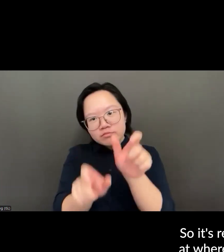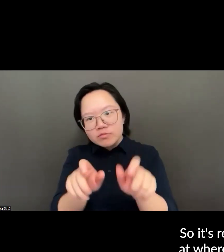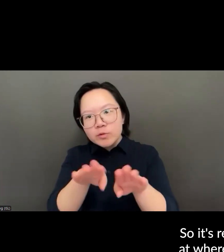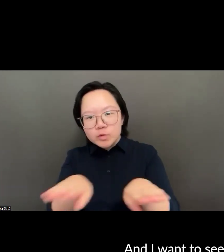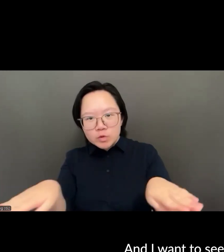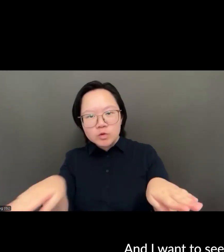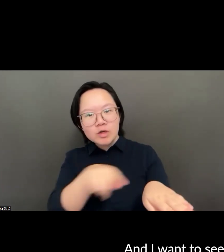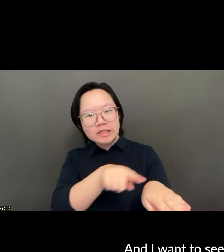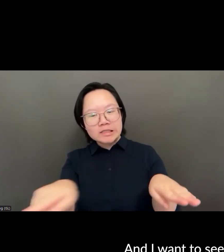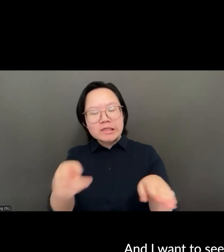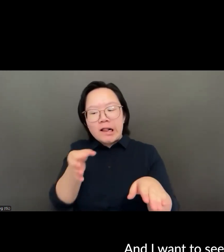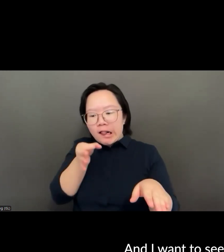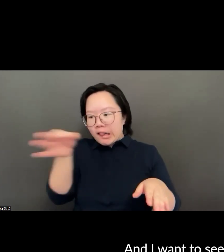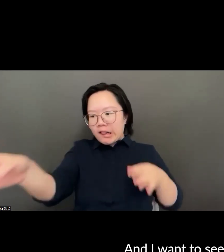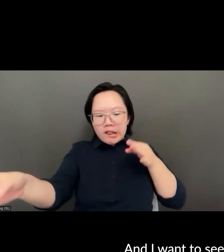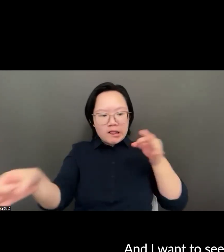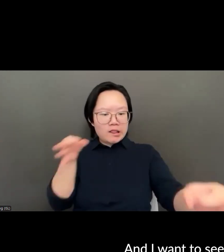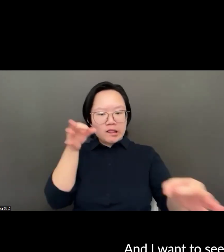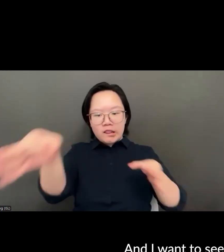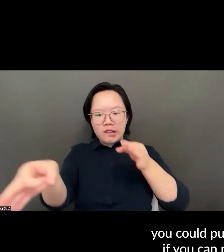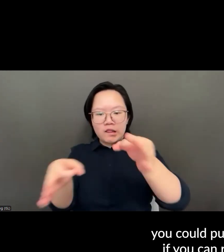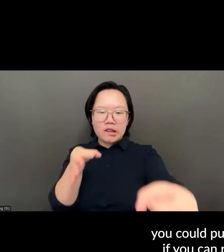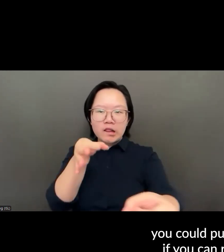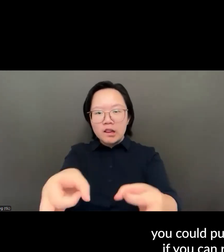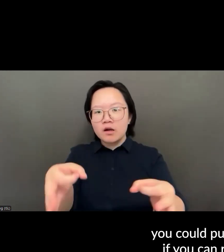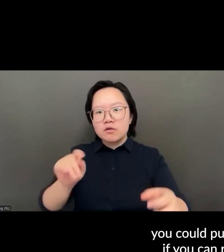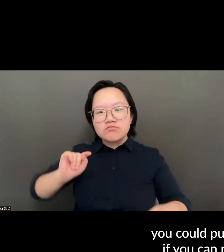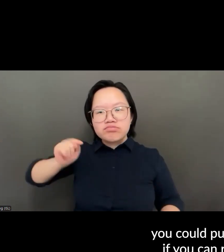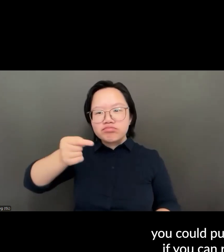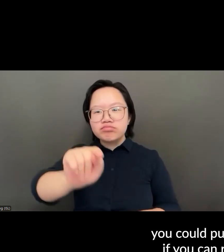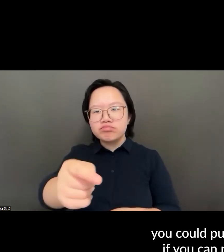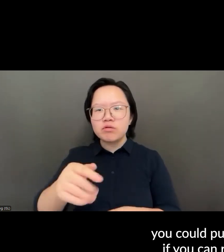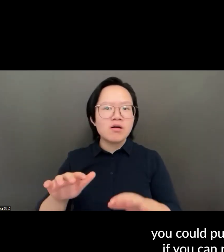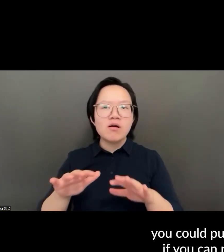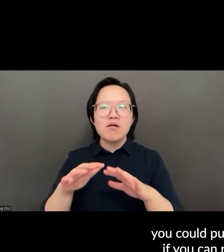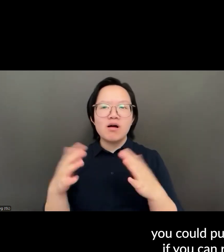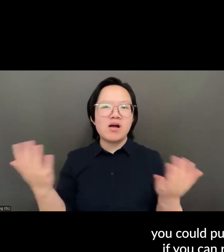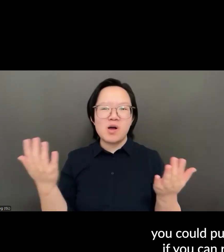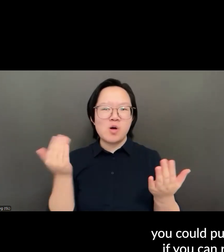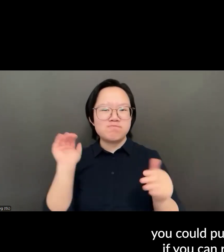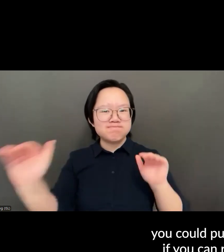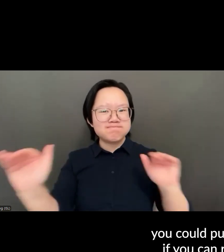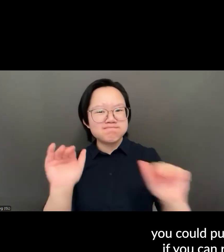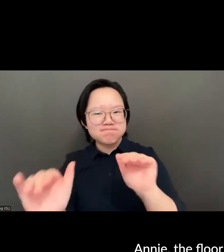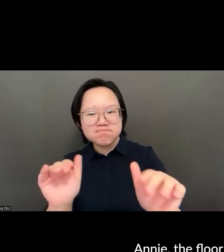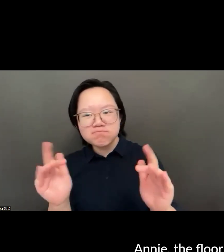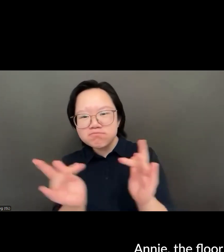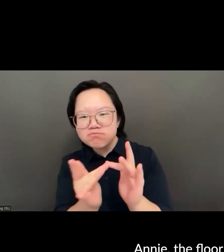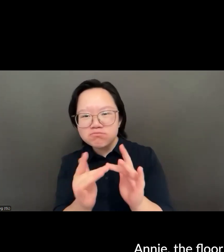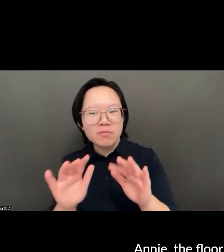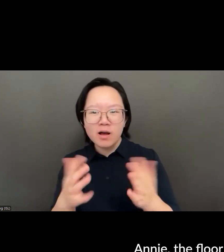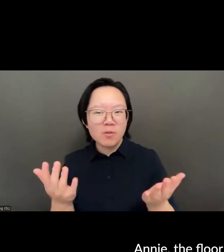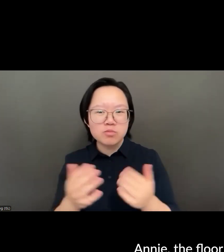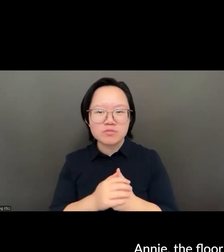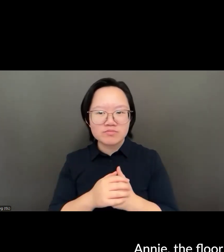is. And I want to see among the panelists, you could put your camera on if you can respond to this. Annie, the